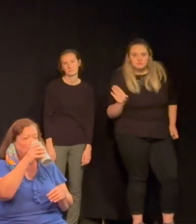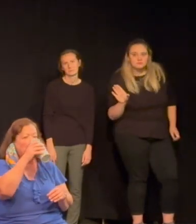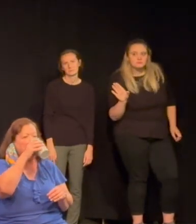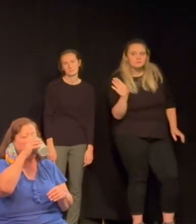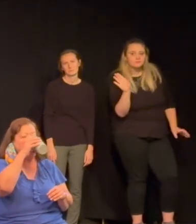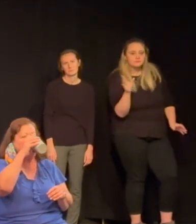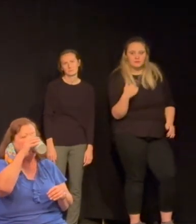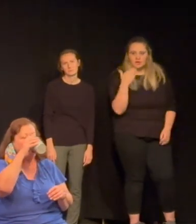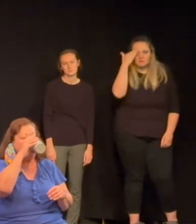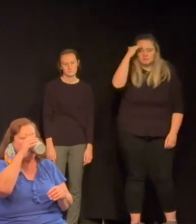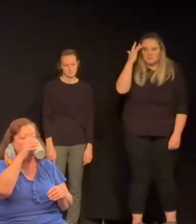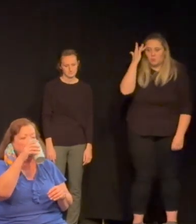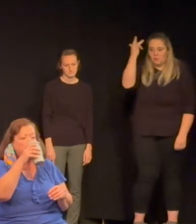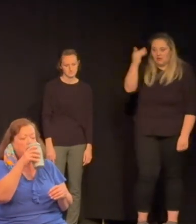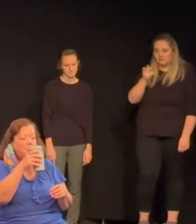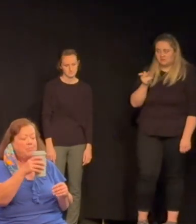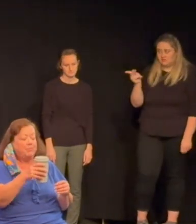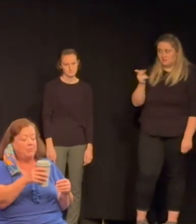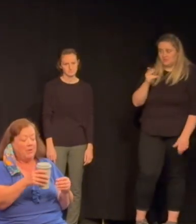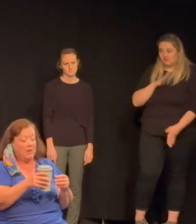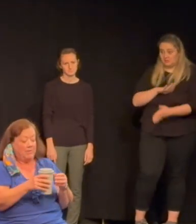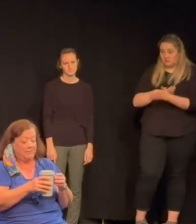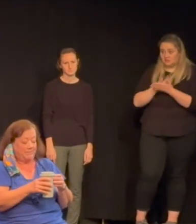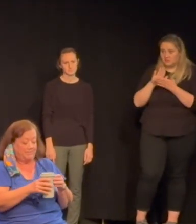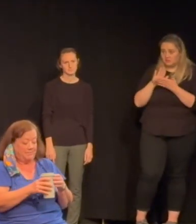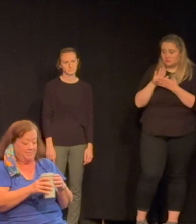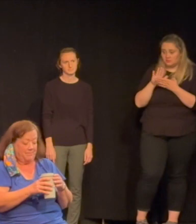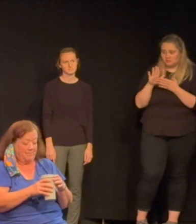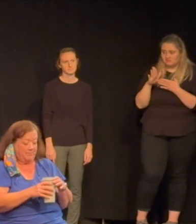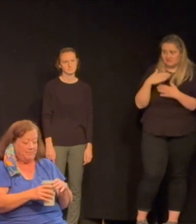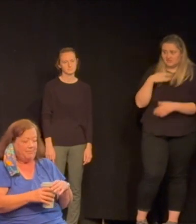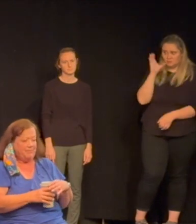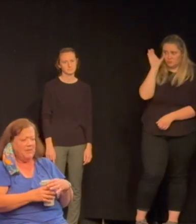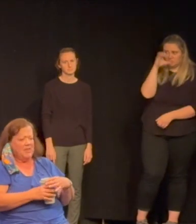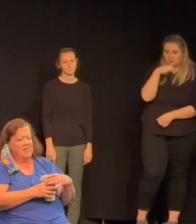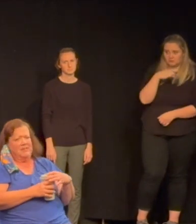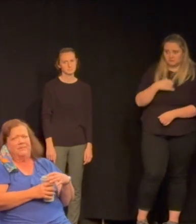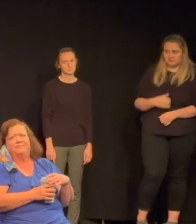I don't know why you're being so nice to me. It's a little weird.